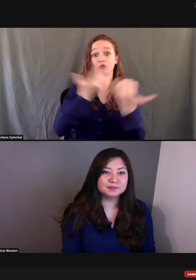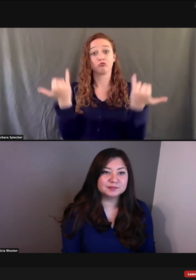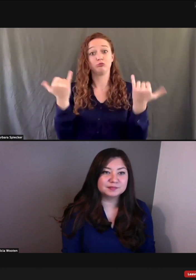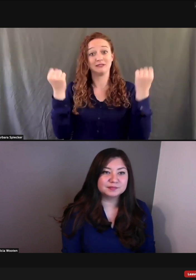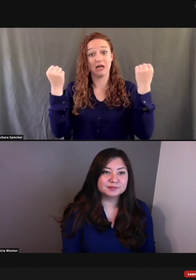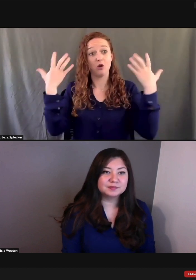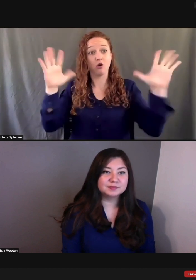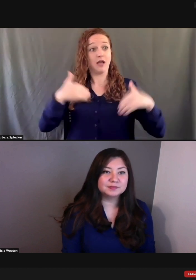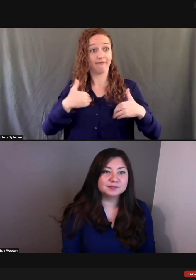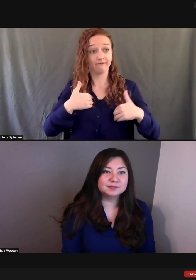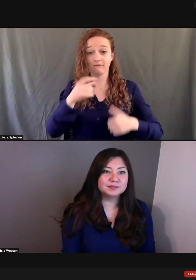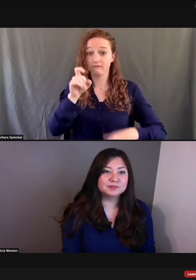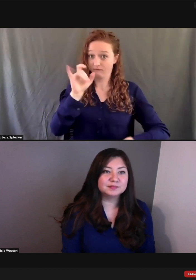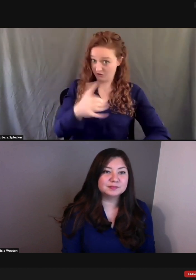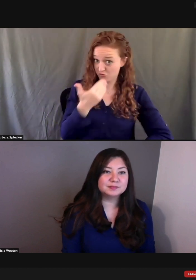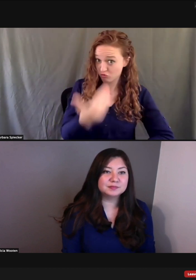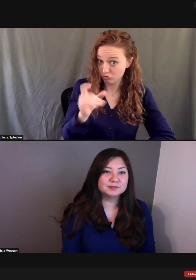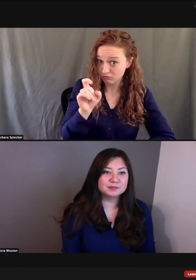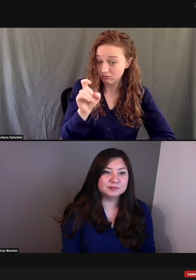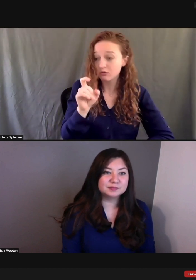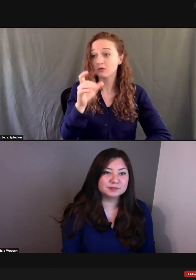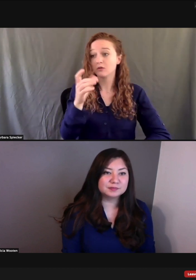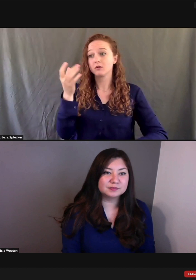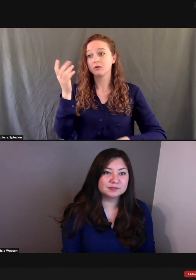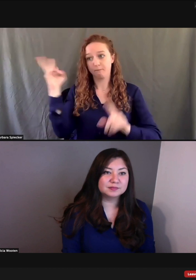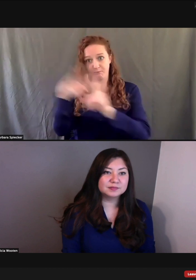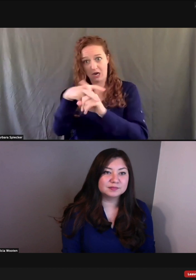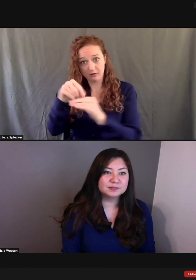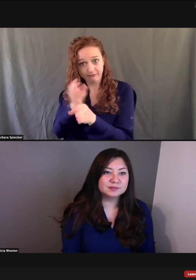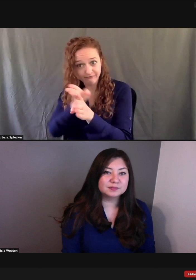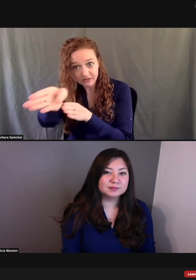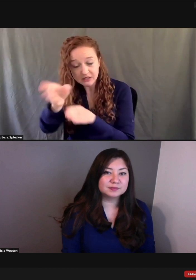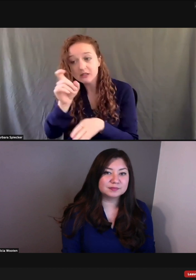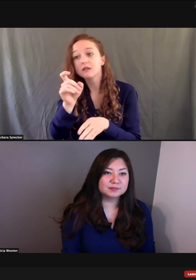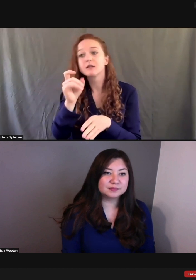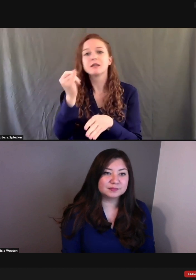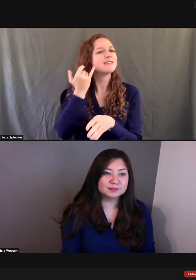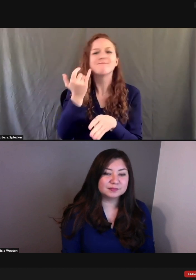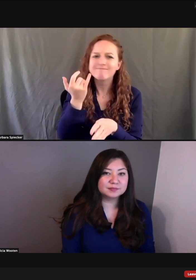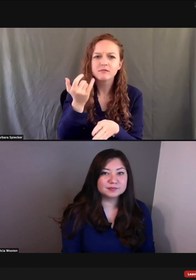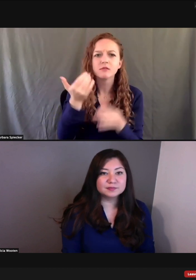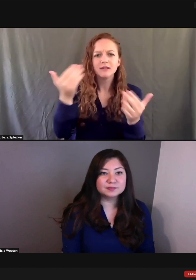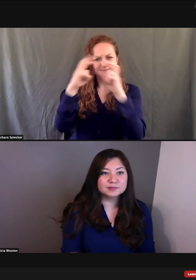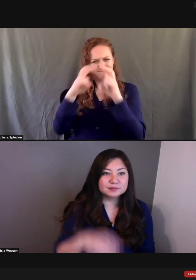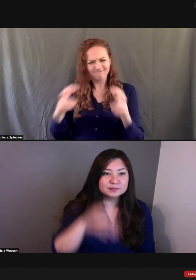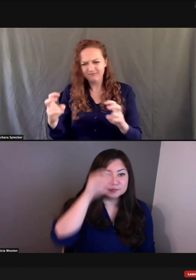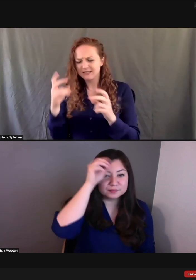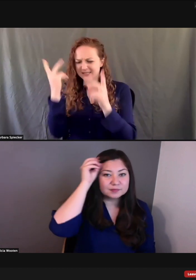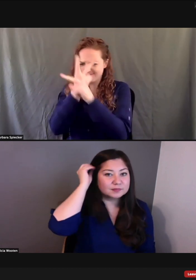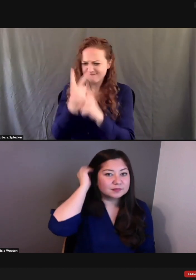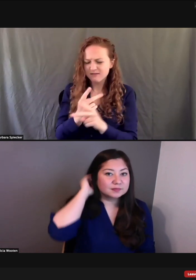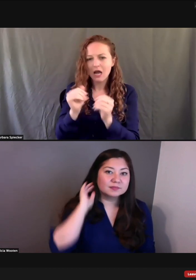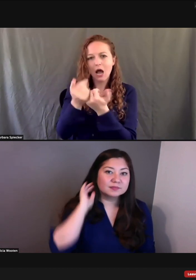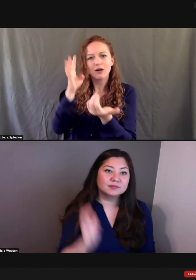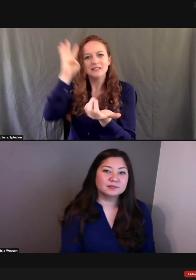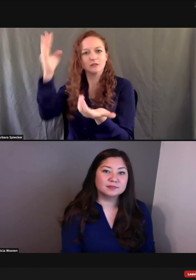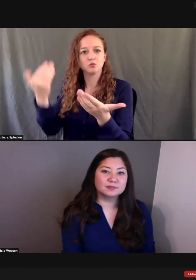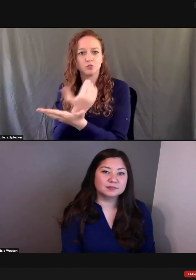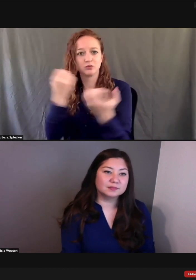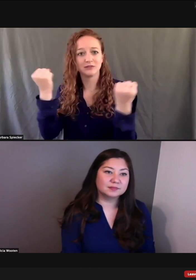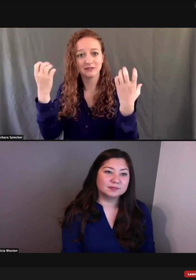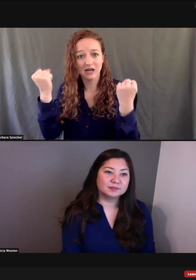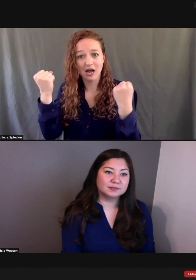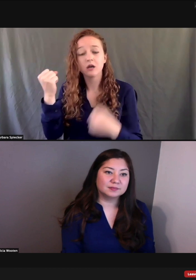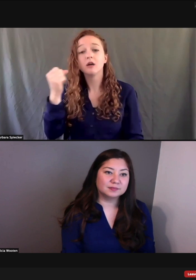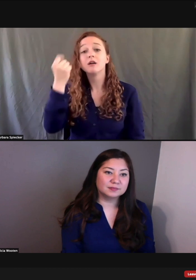from. Are they just made up? But we actually are taking them from various places. There's 5 points here. The first one